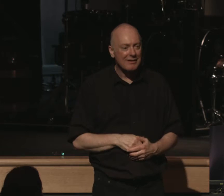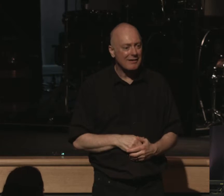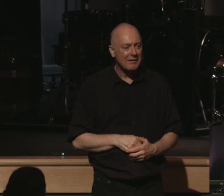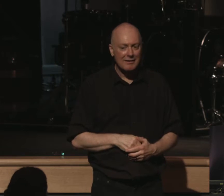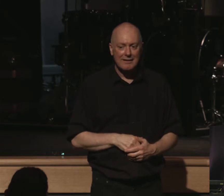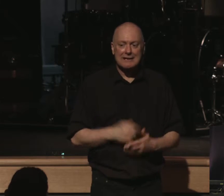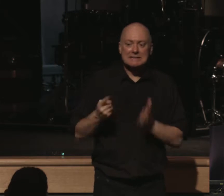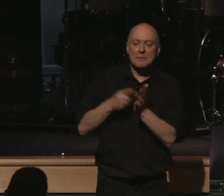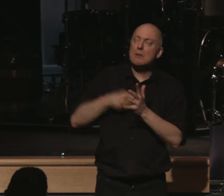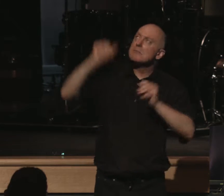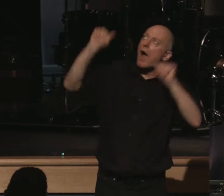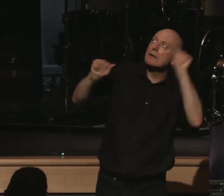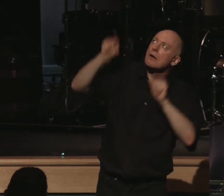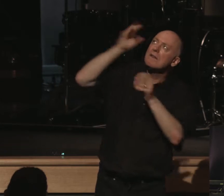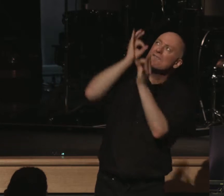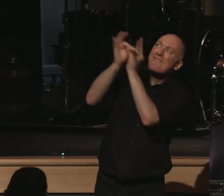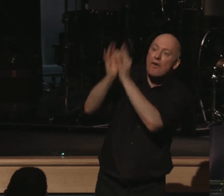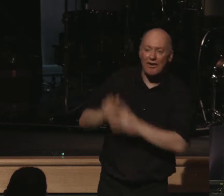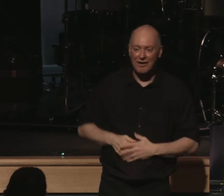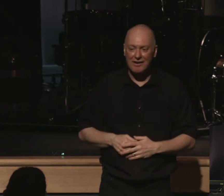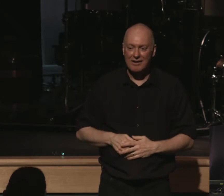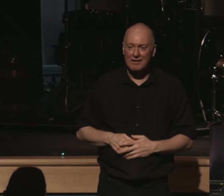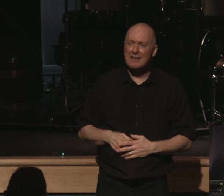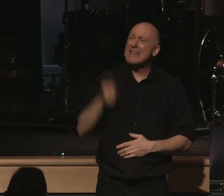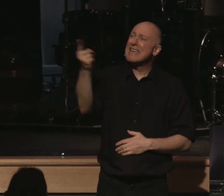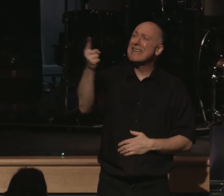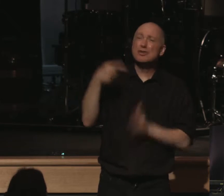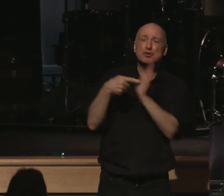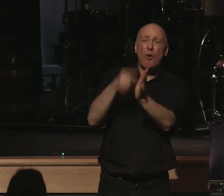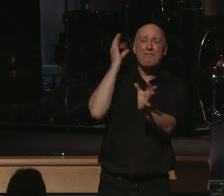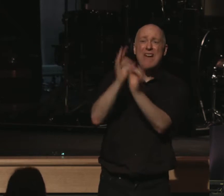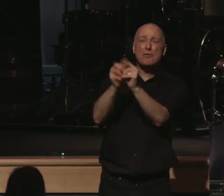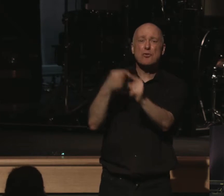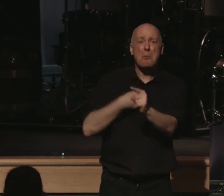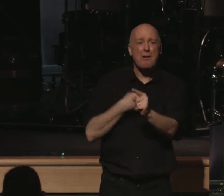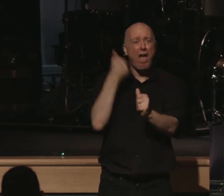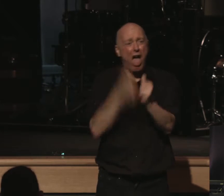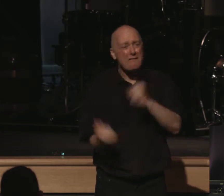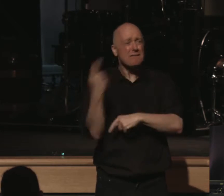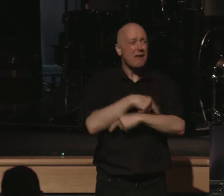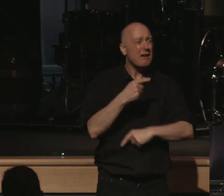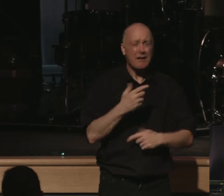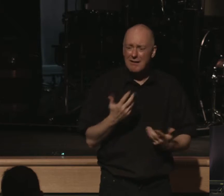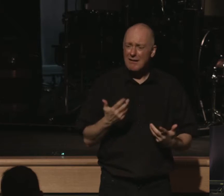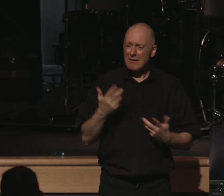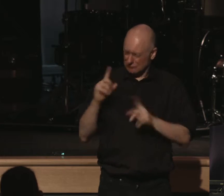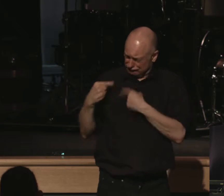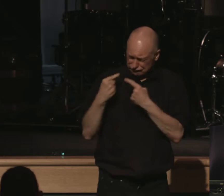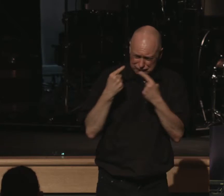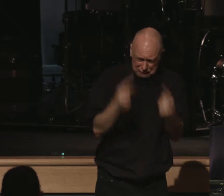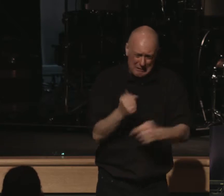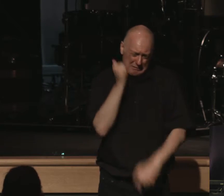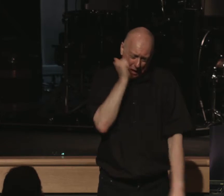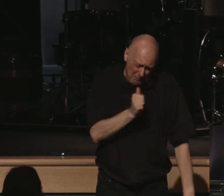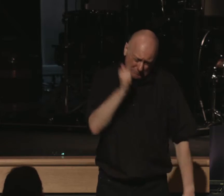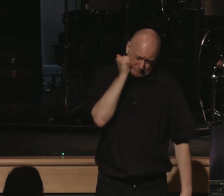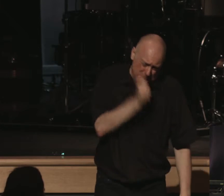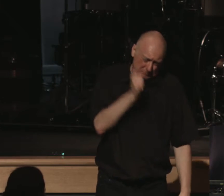I doubt that the Lord will be faithful. He's demonstrated His faithfulness time and time again, day after day of my life.